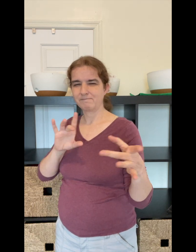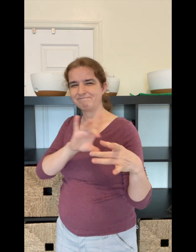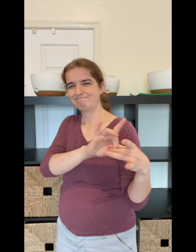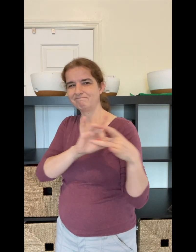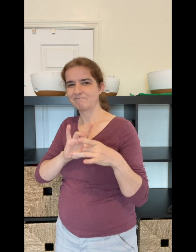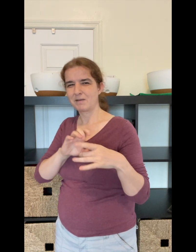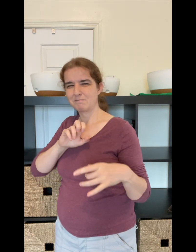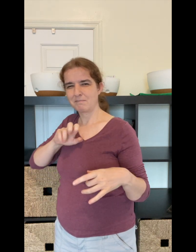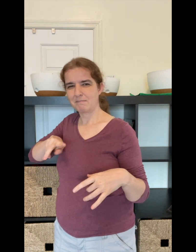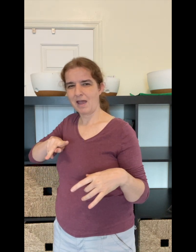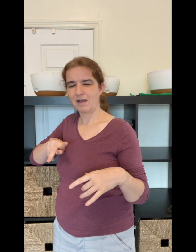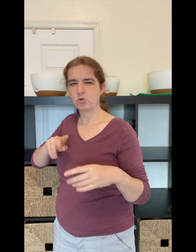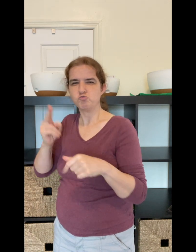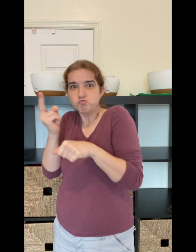practice,